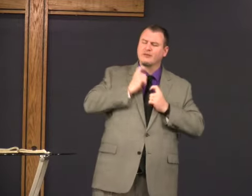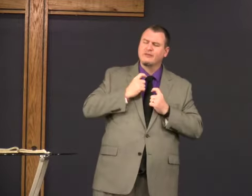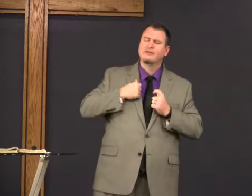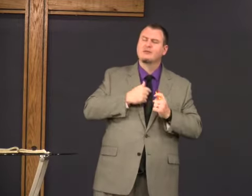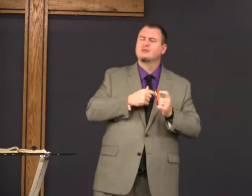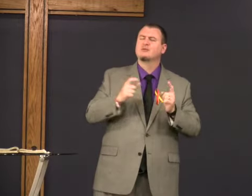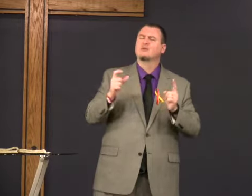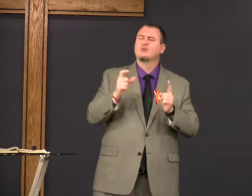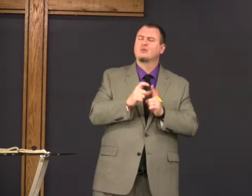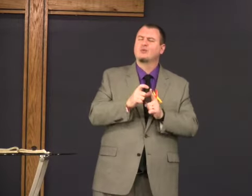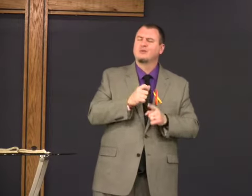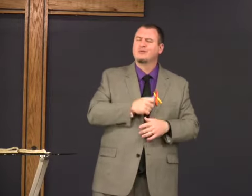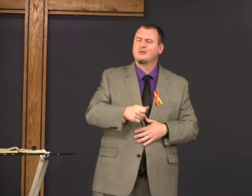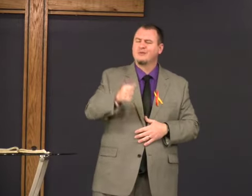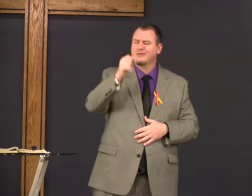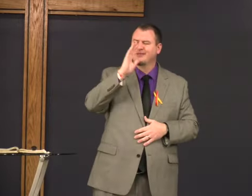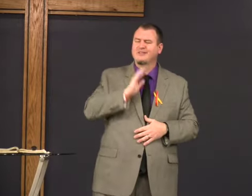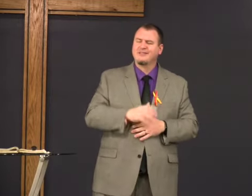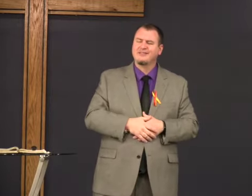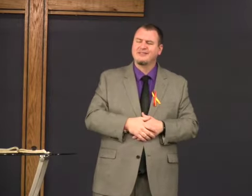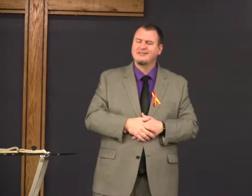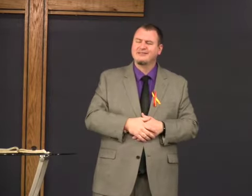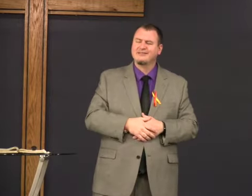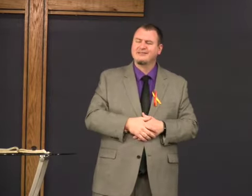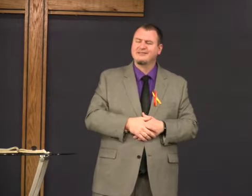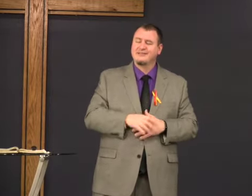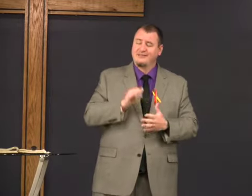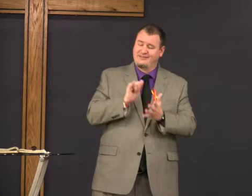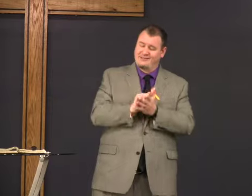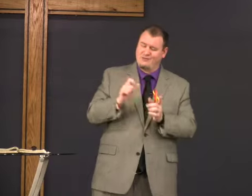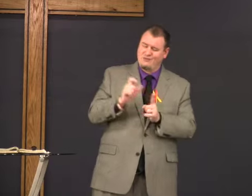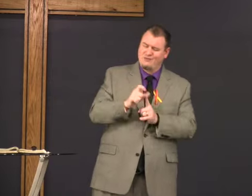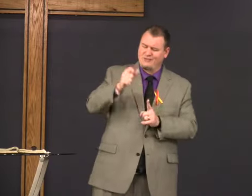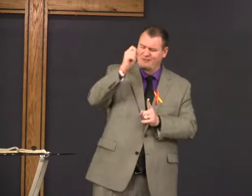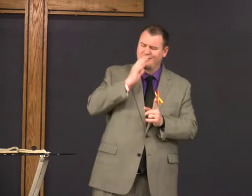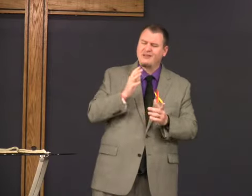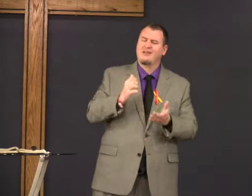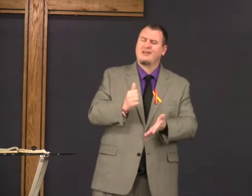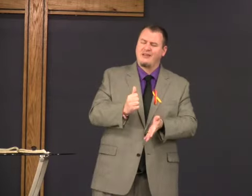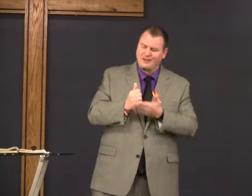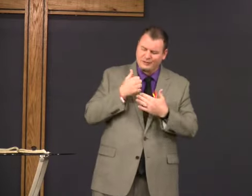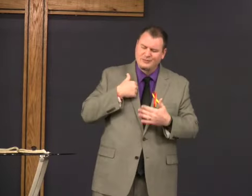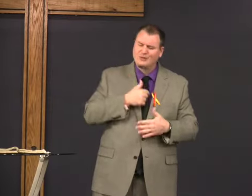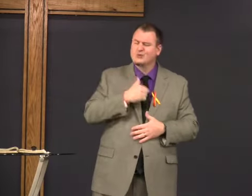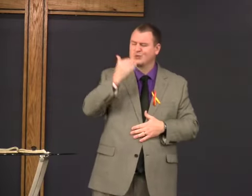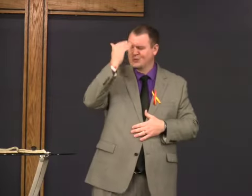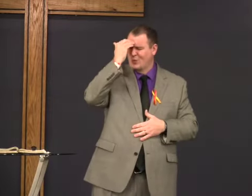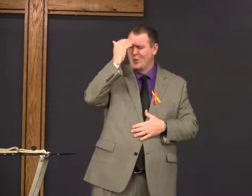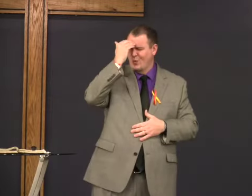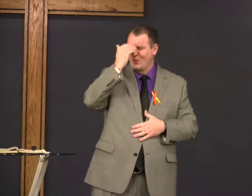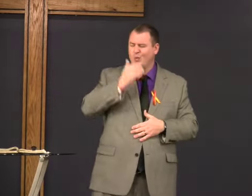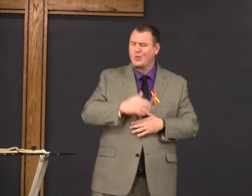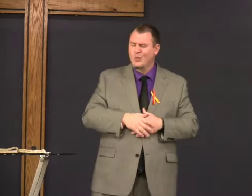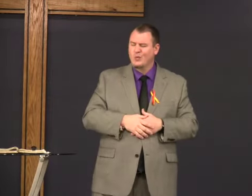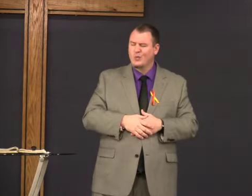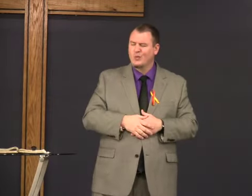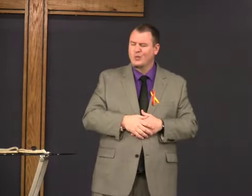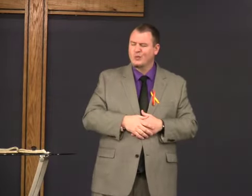word. We thank you for giving us the word of God. And this word of God helps us